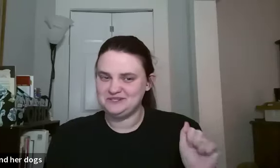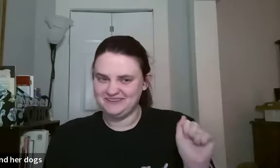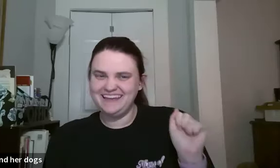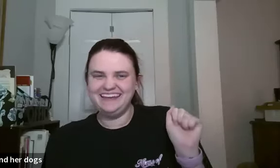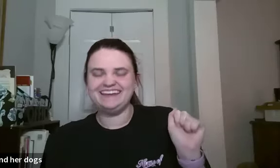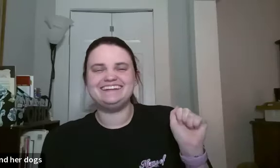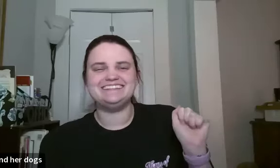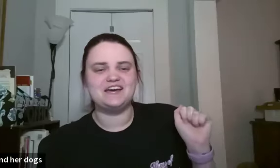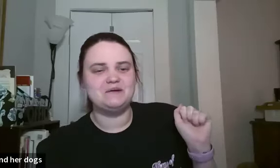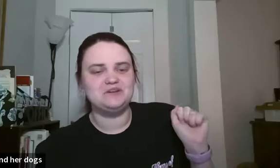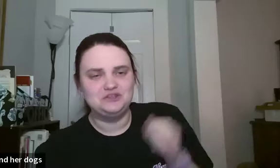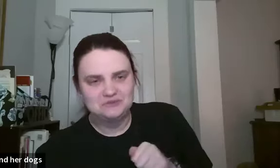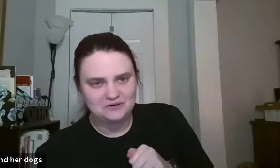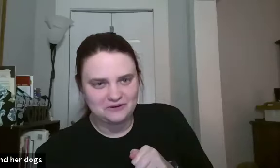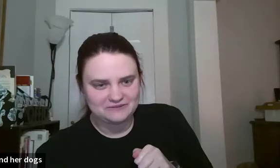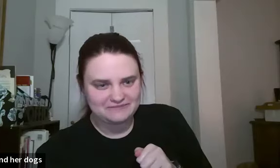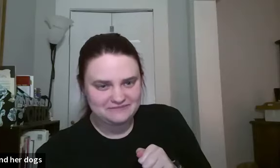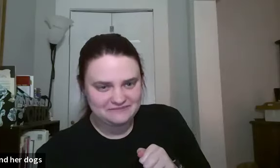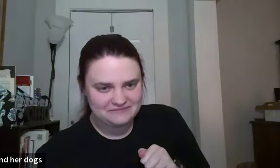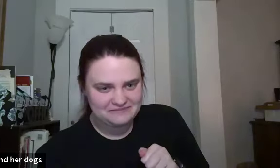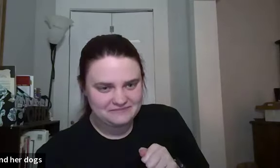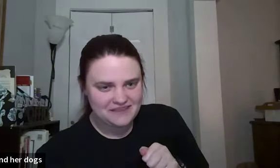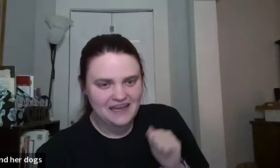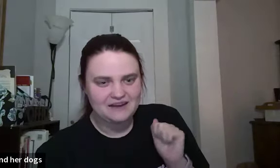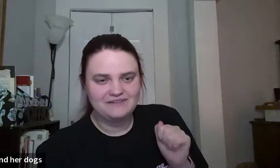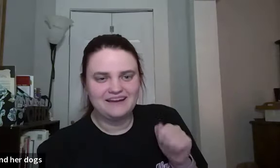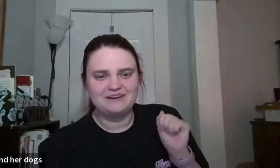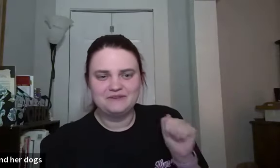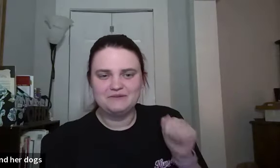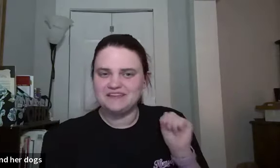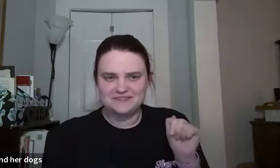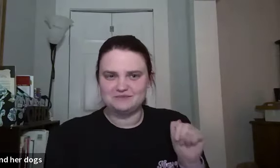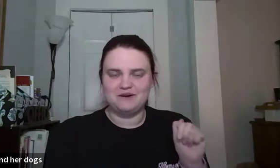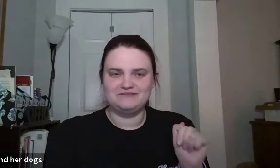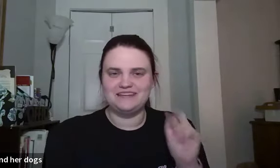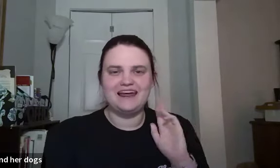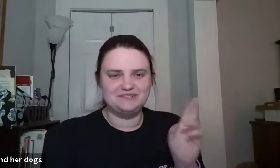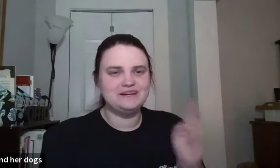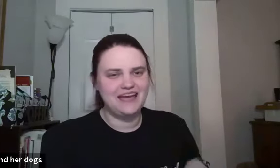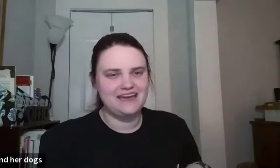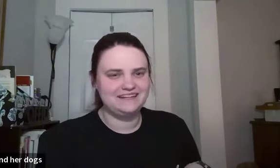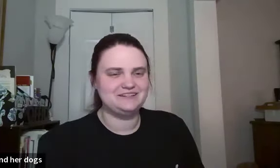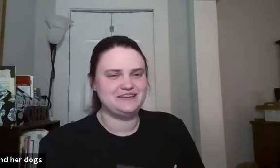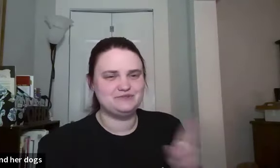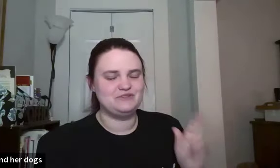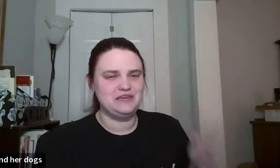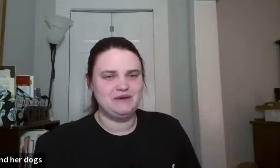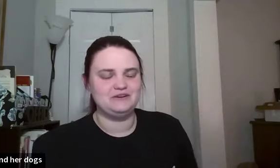too. And it's unicorn. I don't think we've done this one often. I just wanted to add it here because I was thinking about it